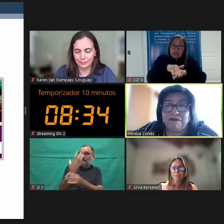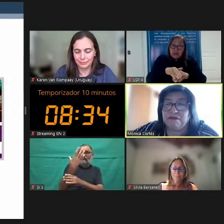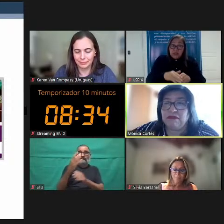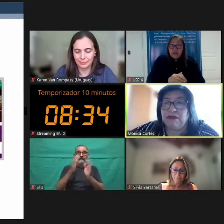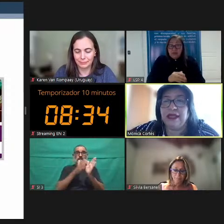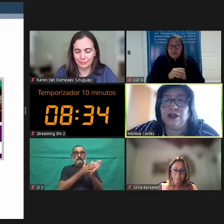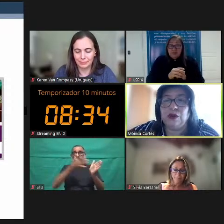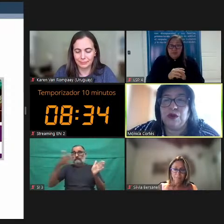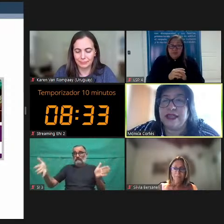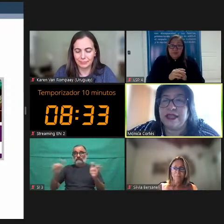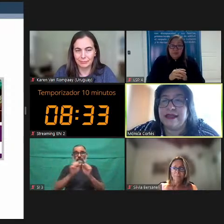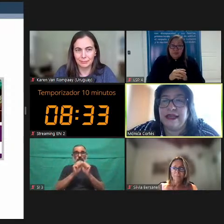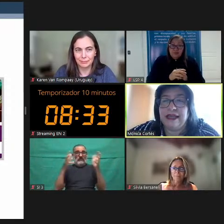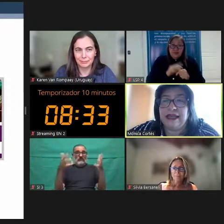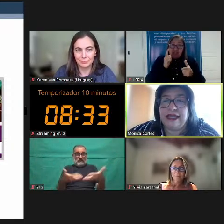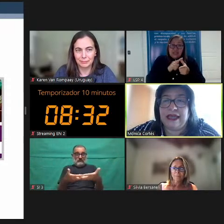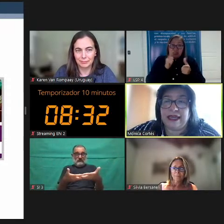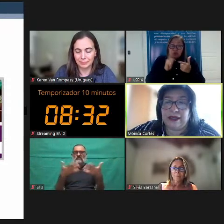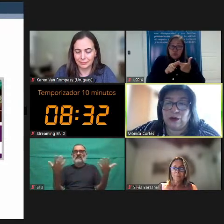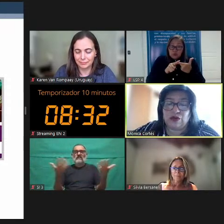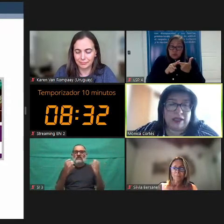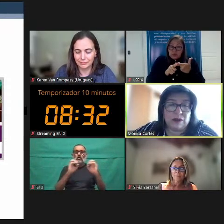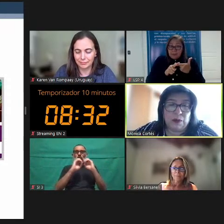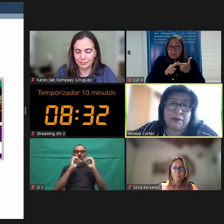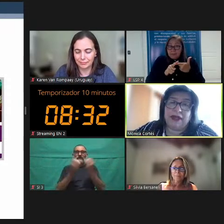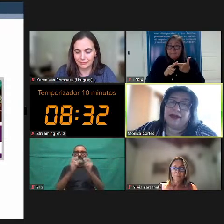education is inclusive education